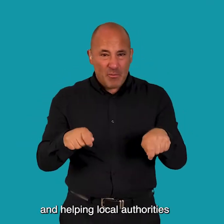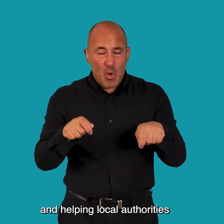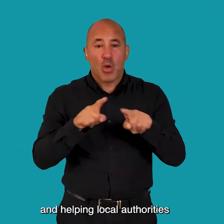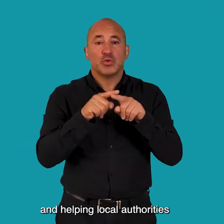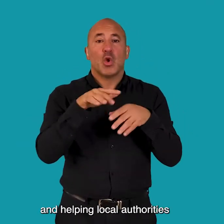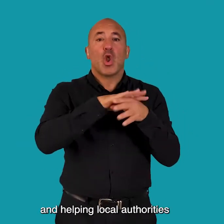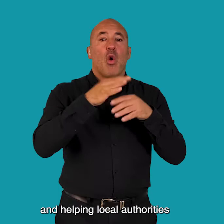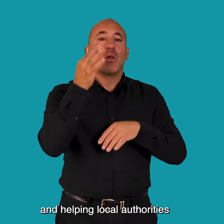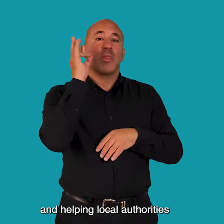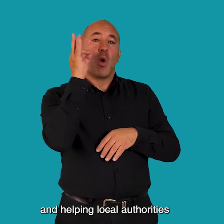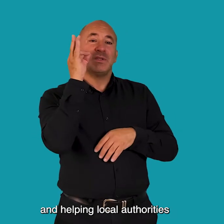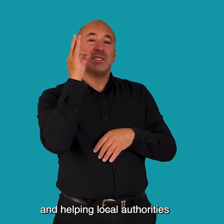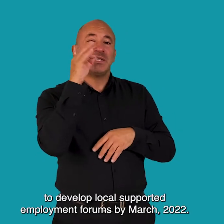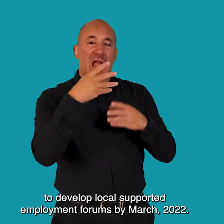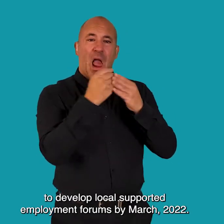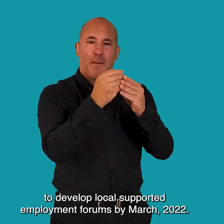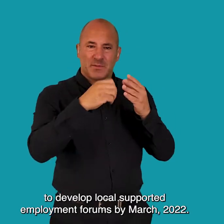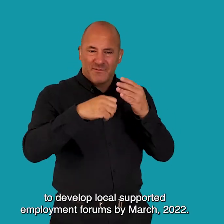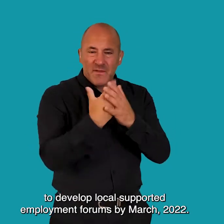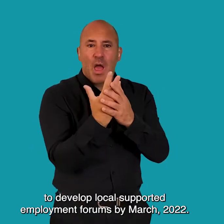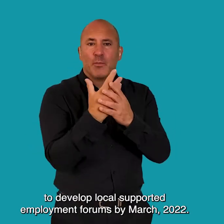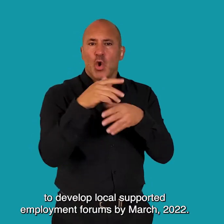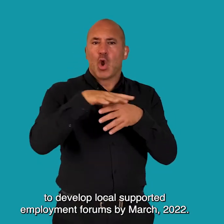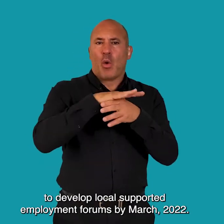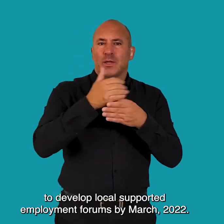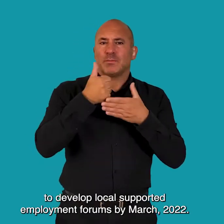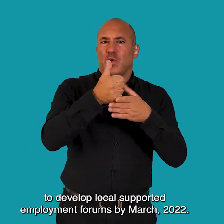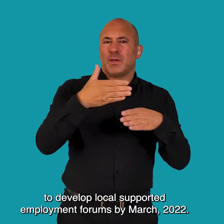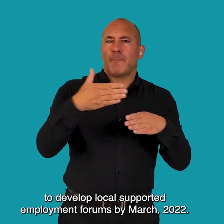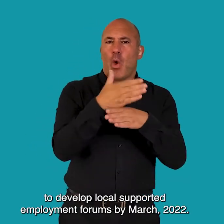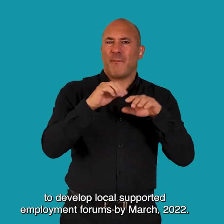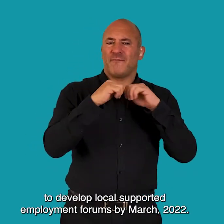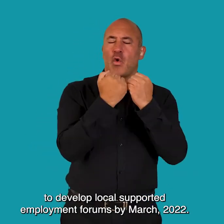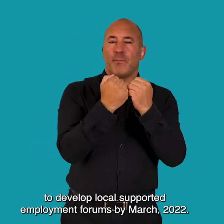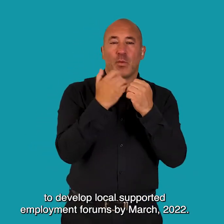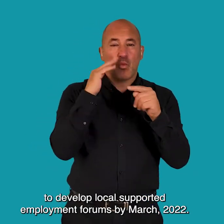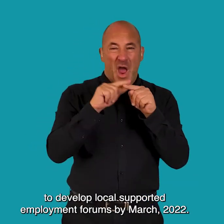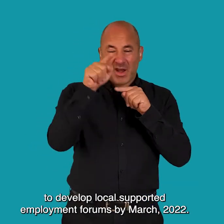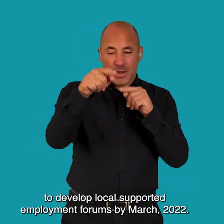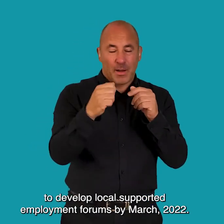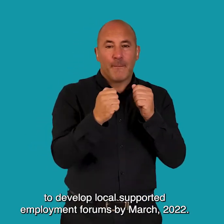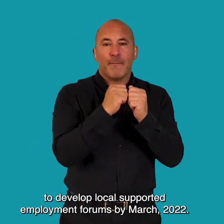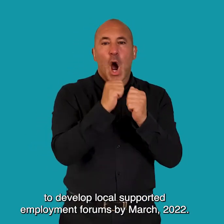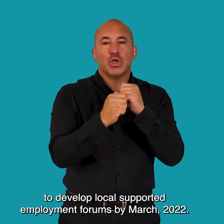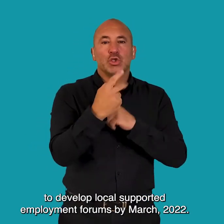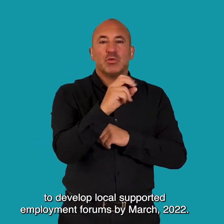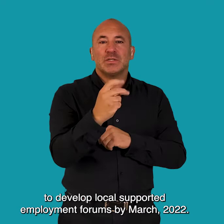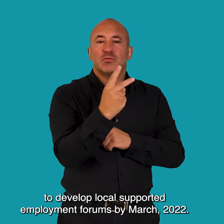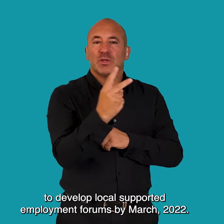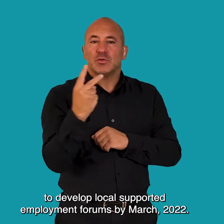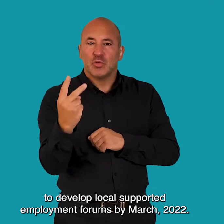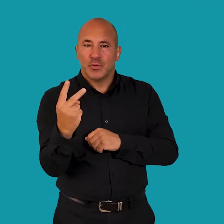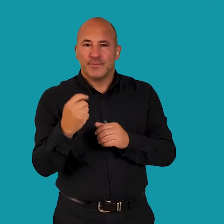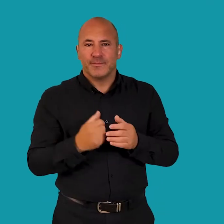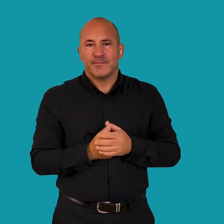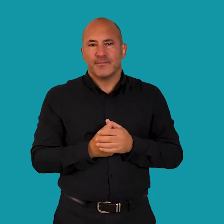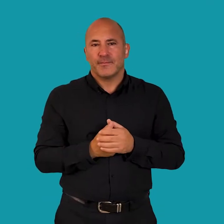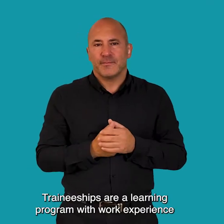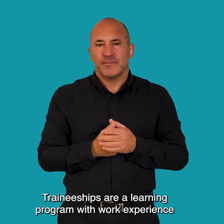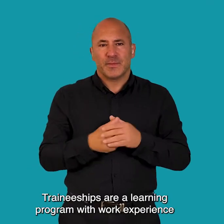helping local authorities to develop local supported employment forums by March 2022.